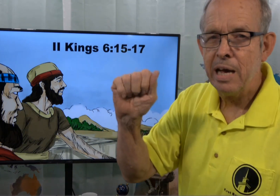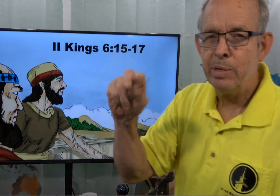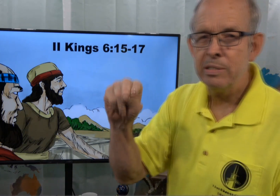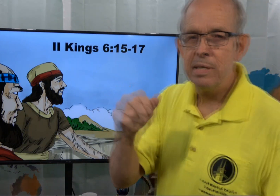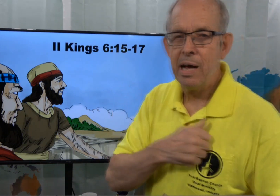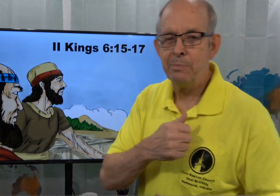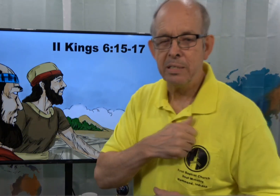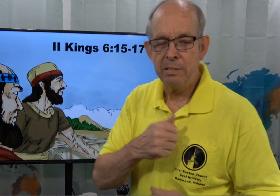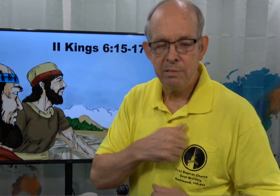Seven, I mean.